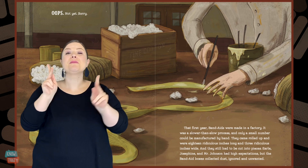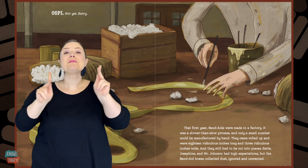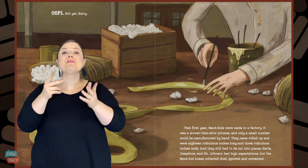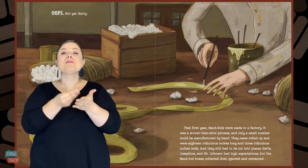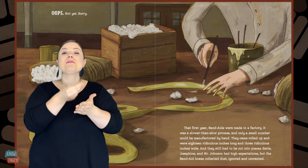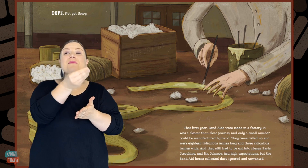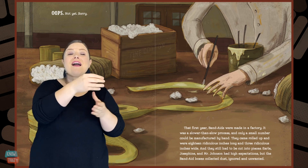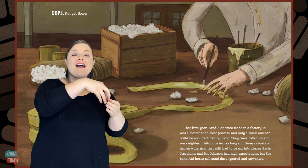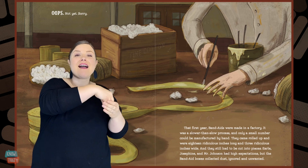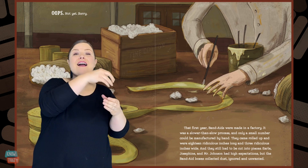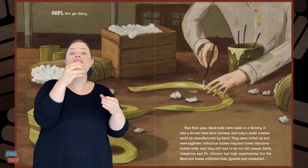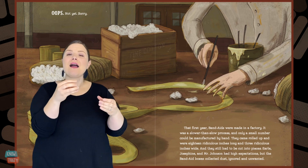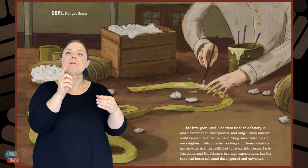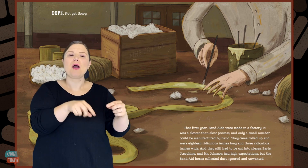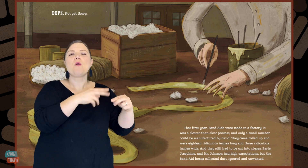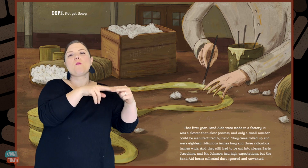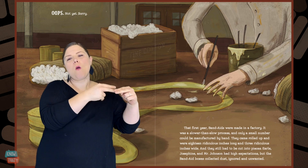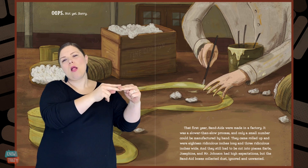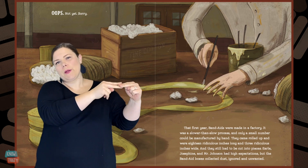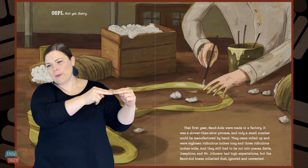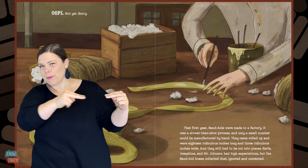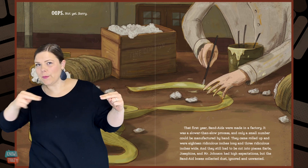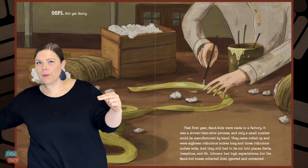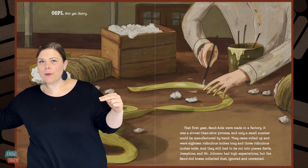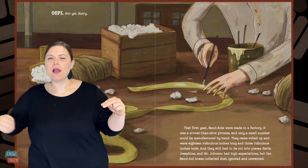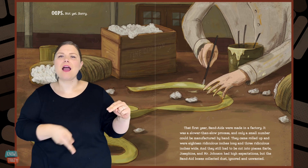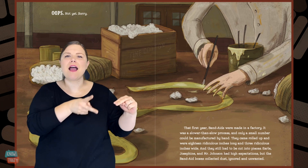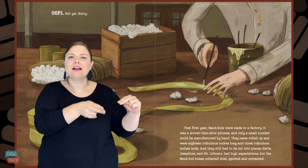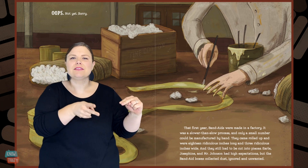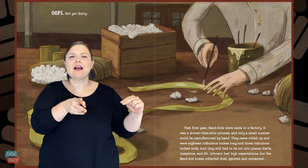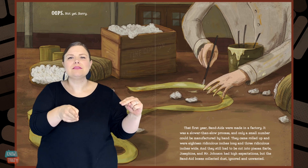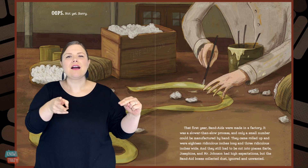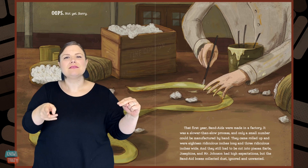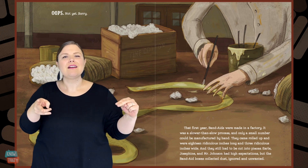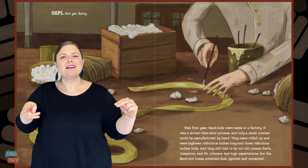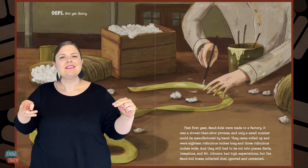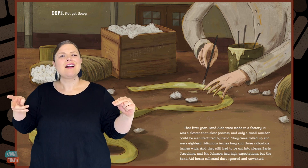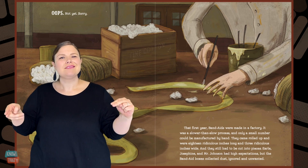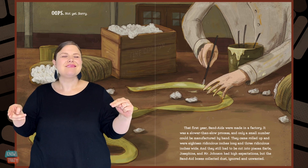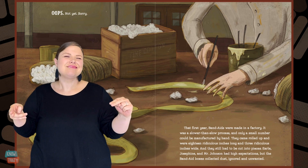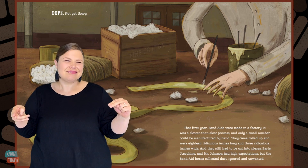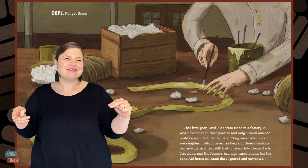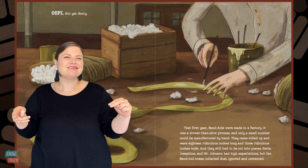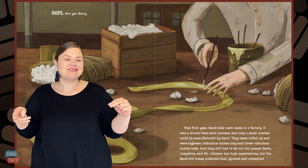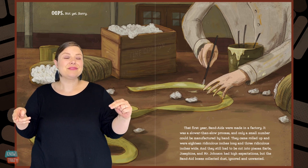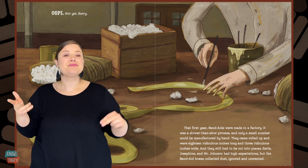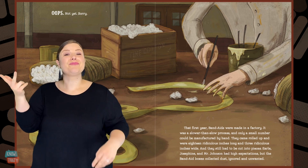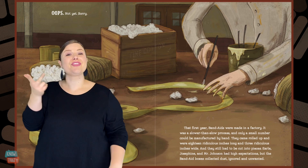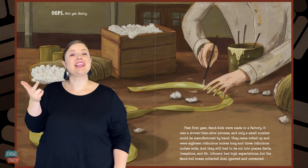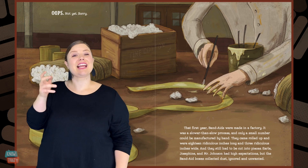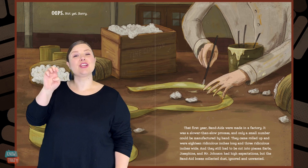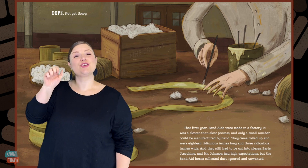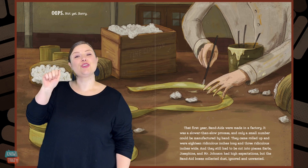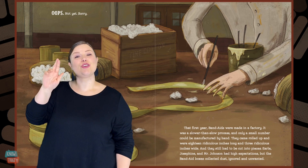into pieces. Earl, Josephine, and Mr. Johnson had